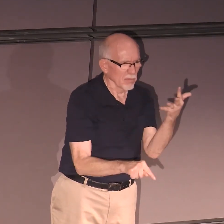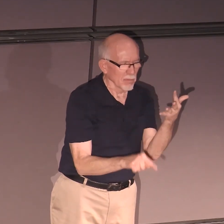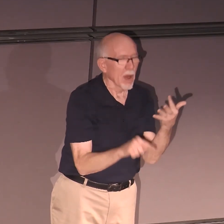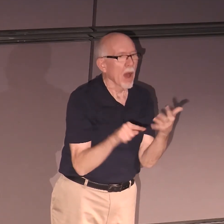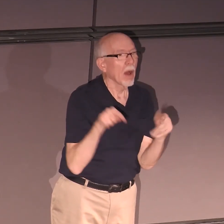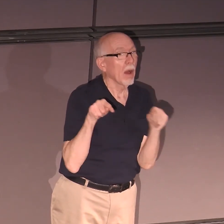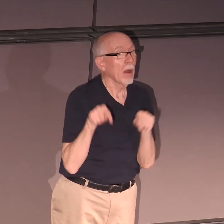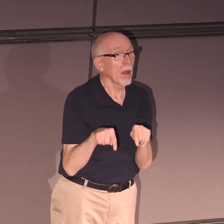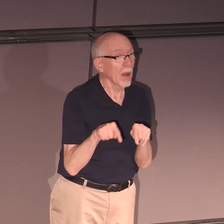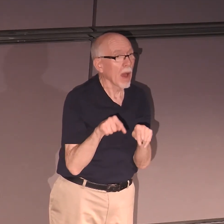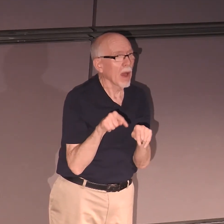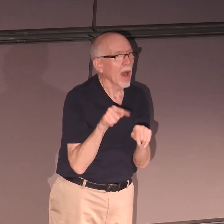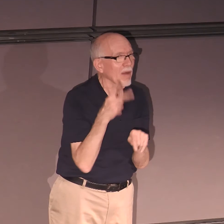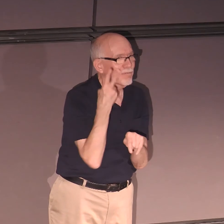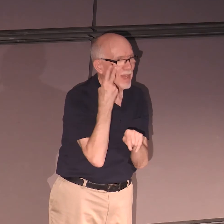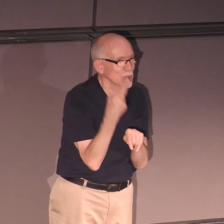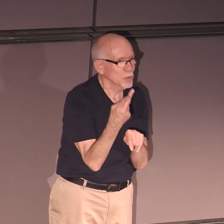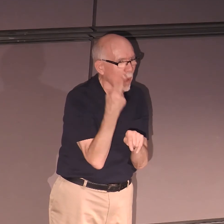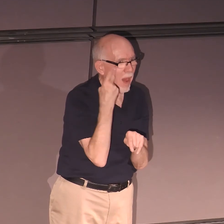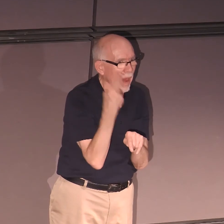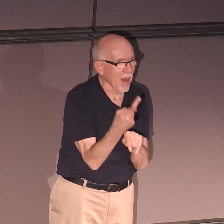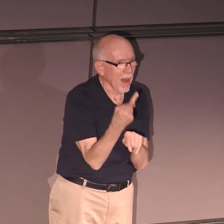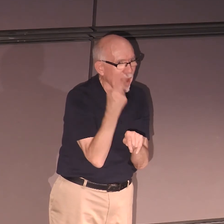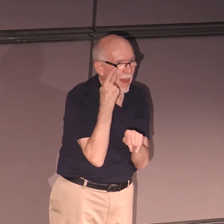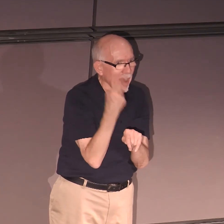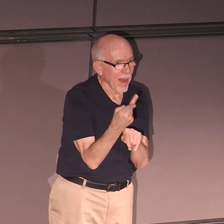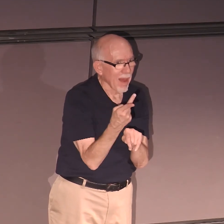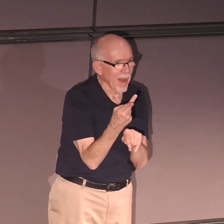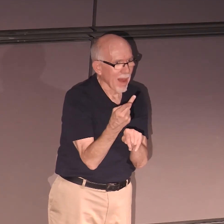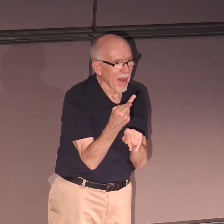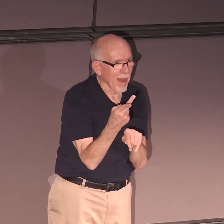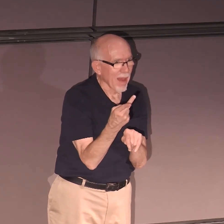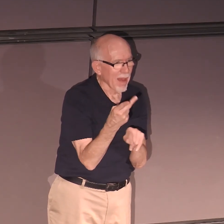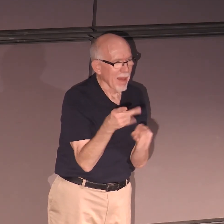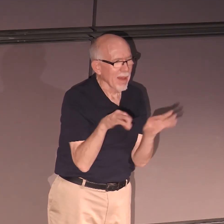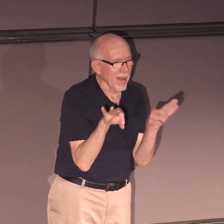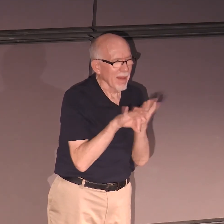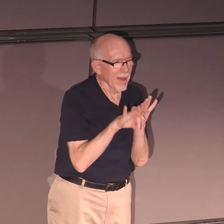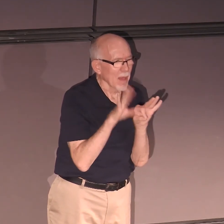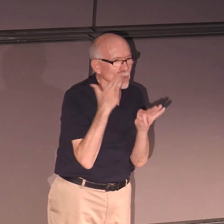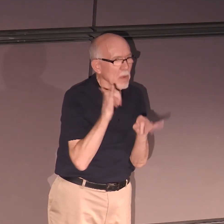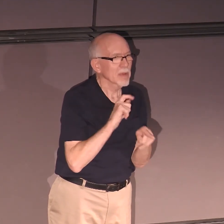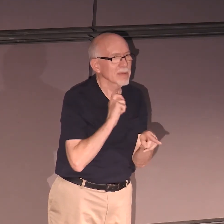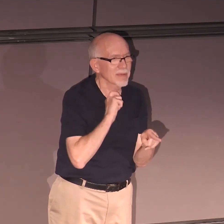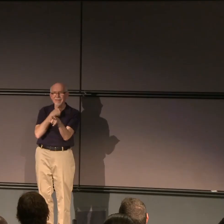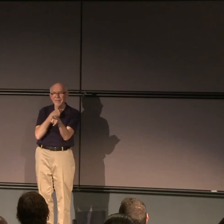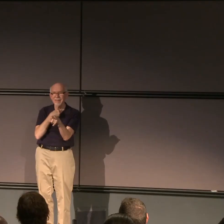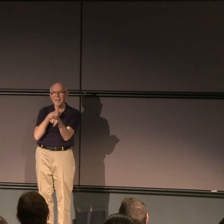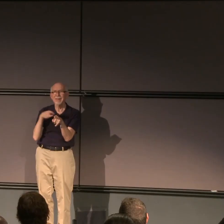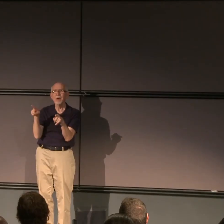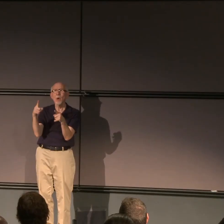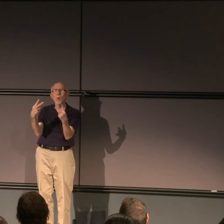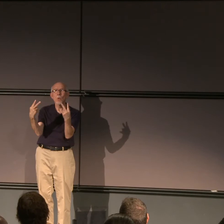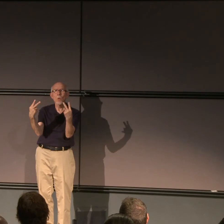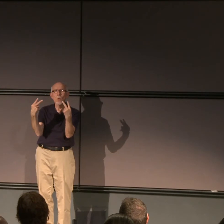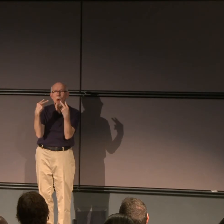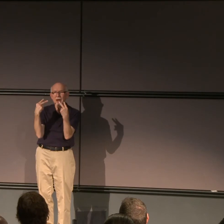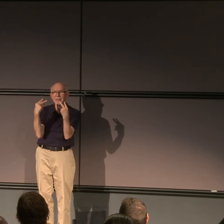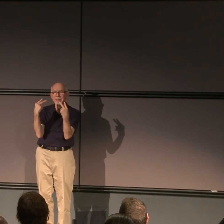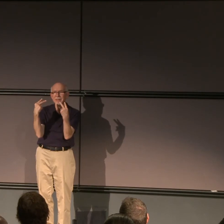All poems really have these sorts of structural features, but in the case of ASL poetry, it's all visual. And that's why I ask the